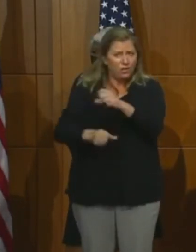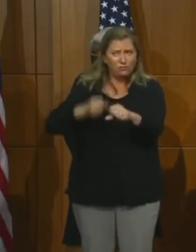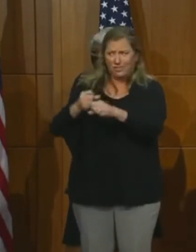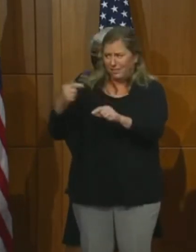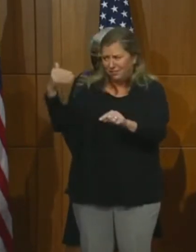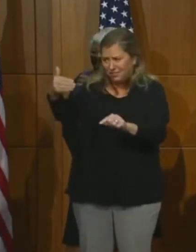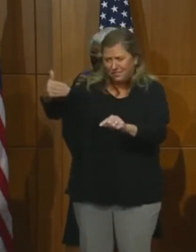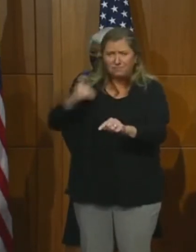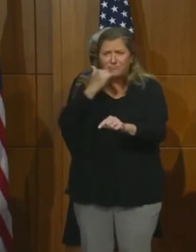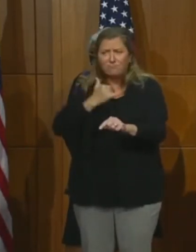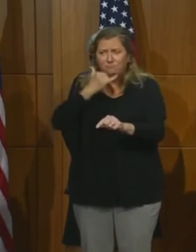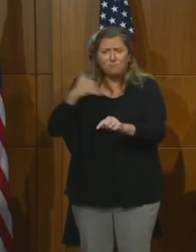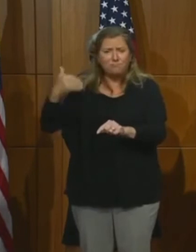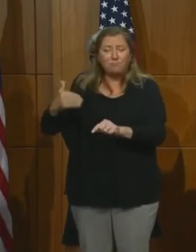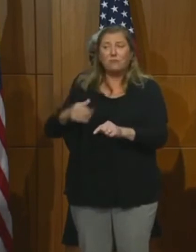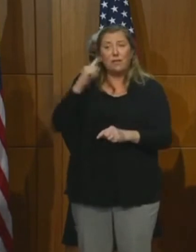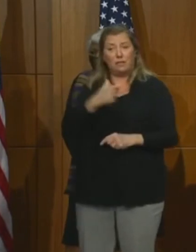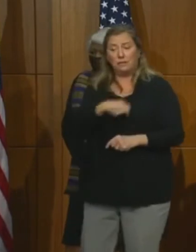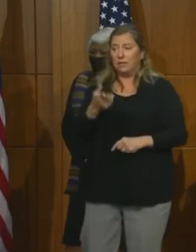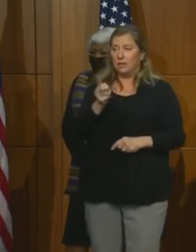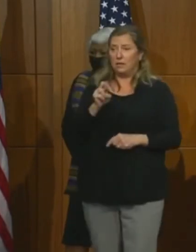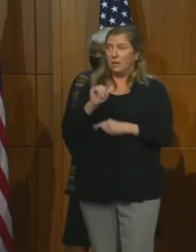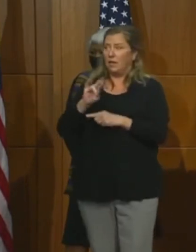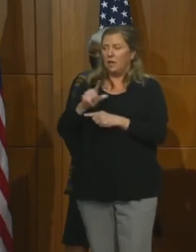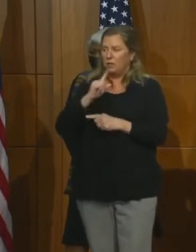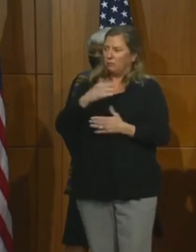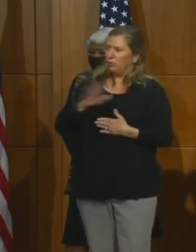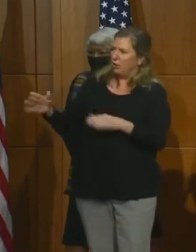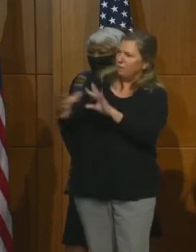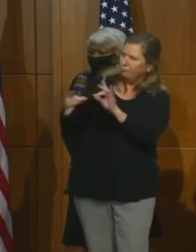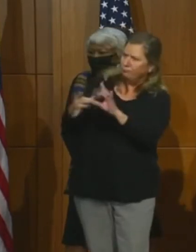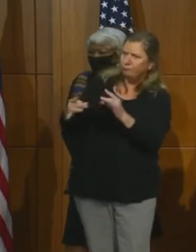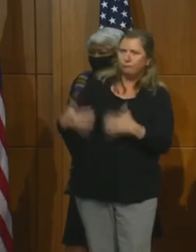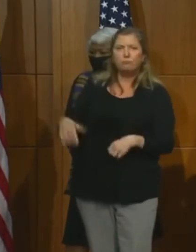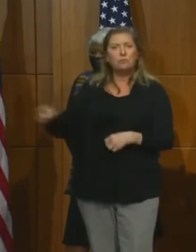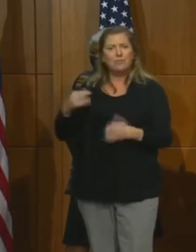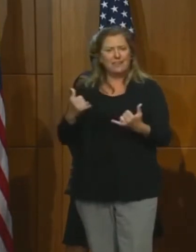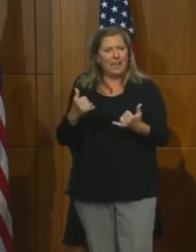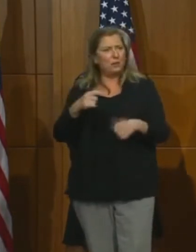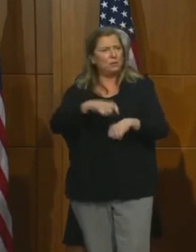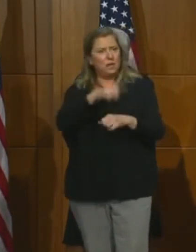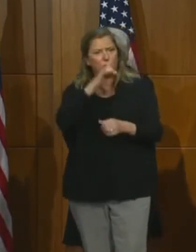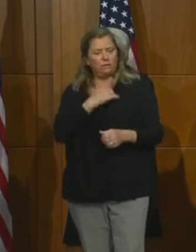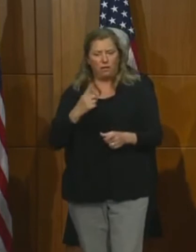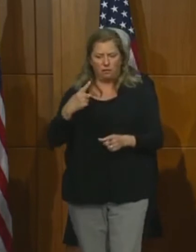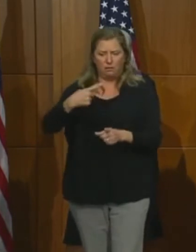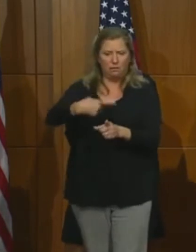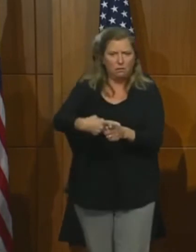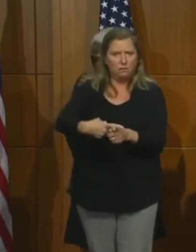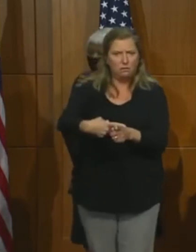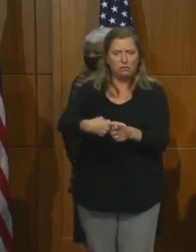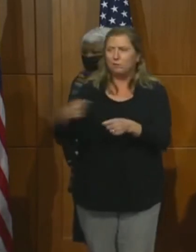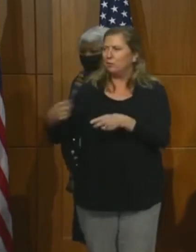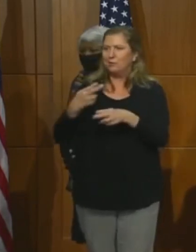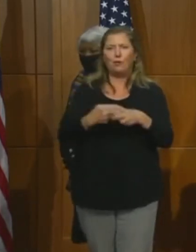really, and I think Delegate Herring, I appreciate your words. As she said, we're at an intersection, Andre. She called